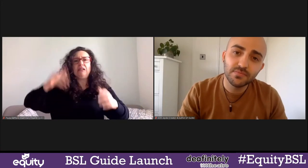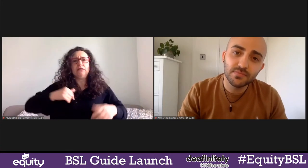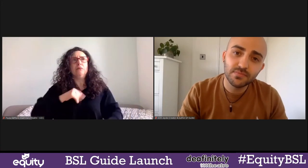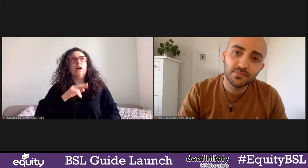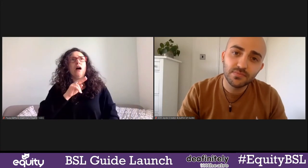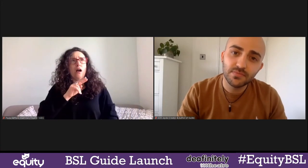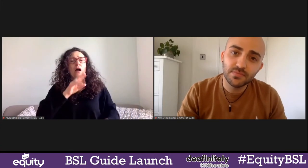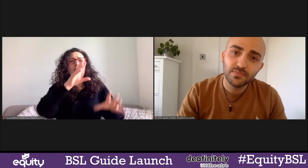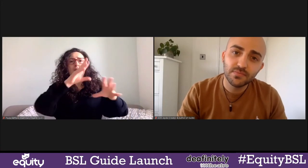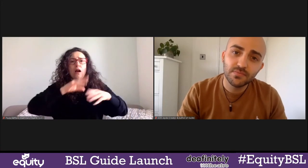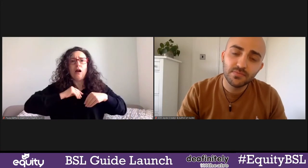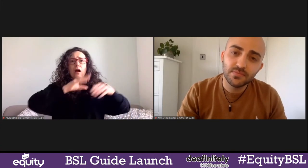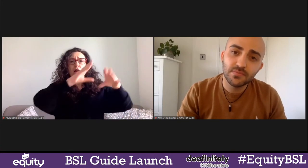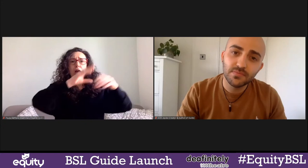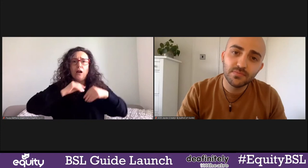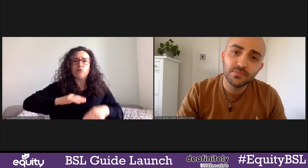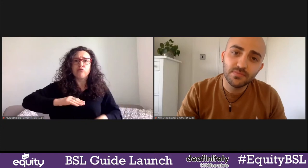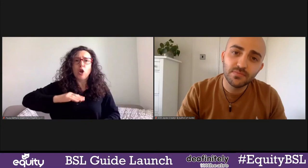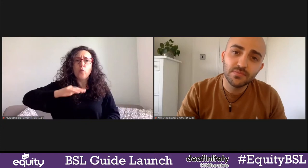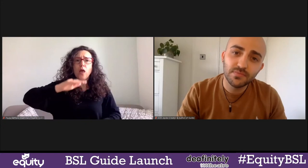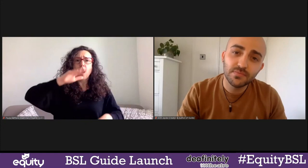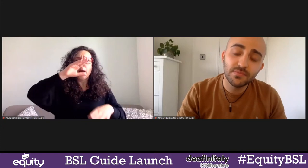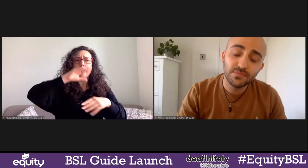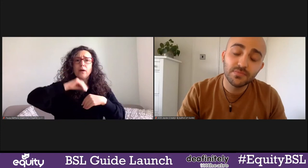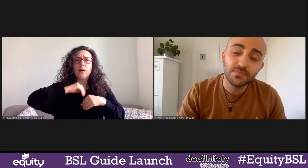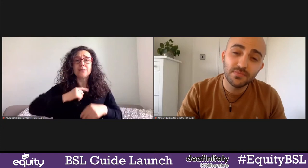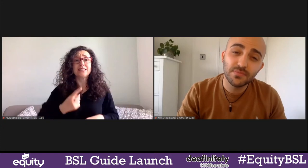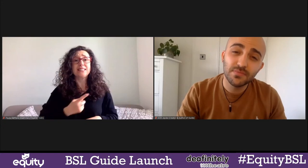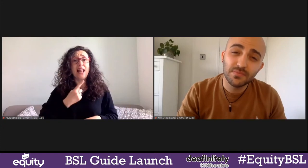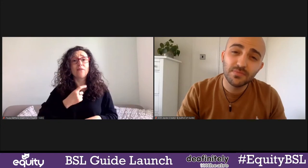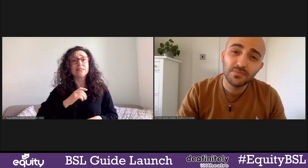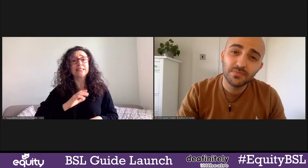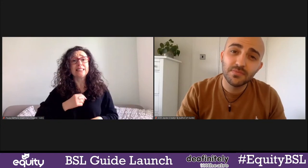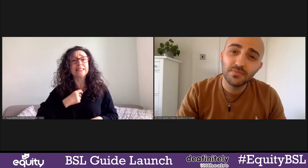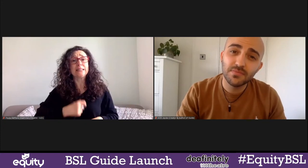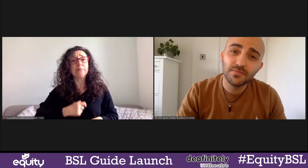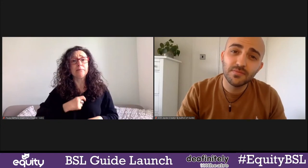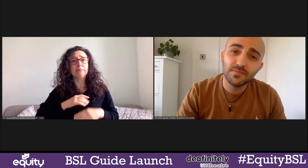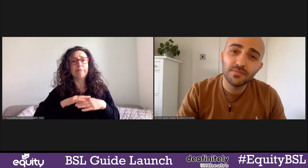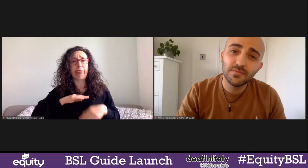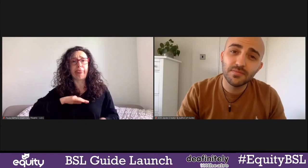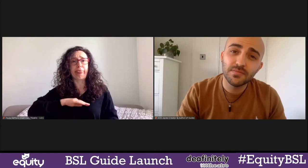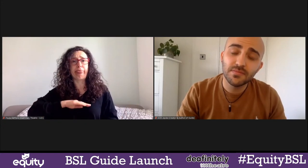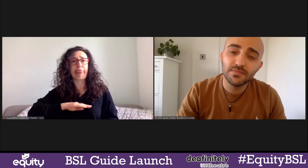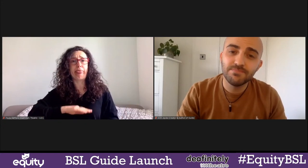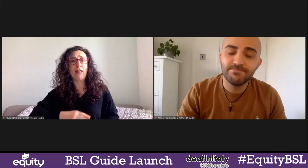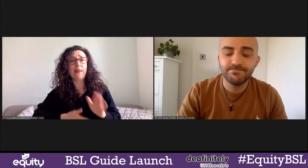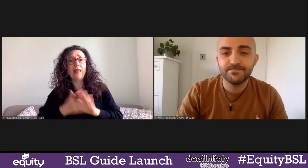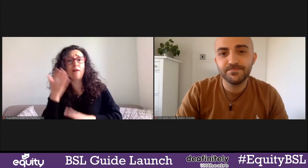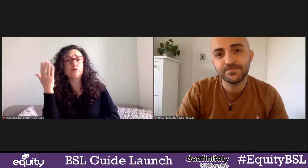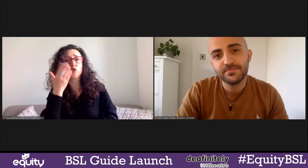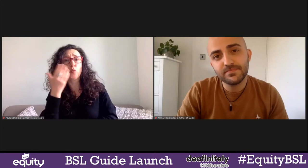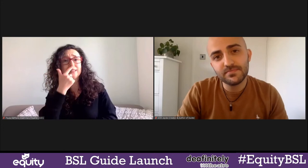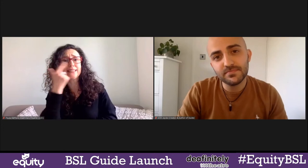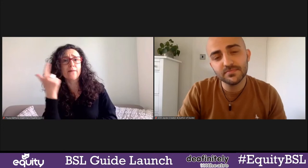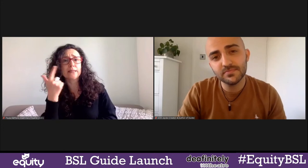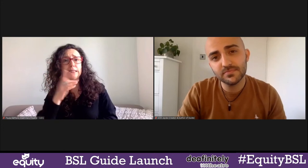that your parents were. And that was incredibly damaging. And I grew up with that and my self-esteem was very